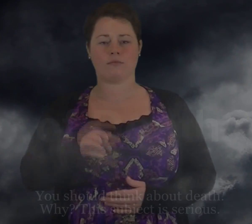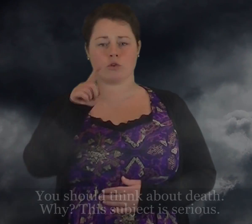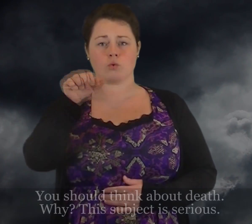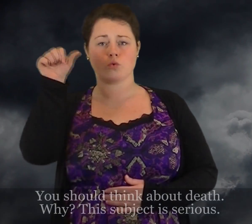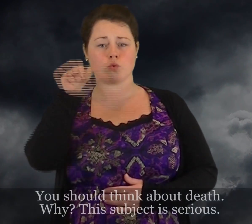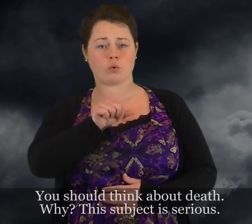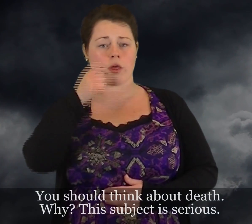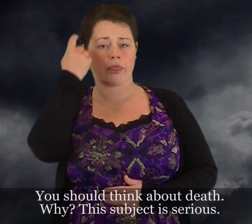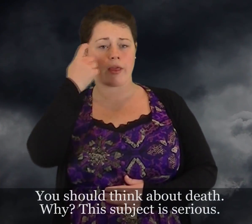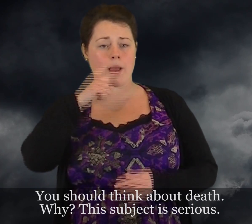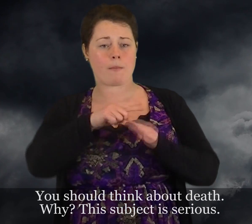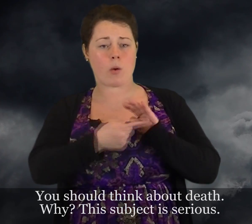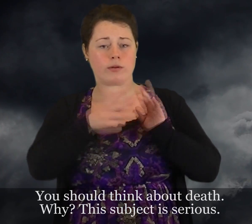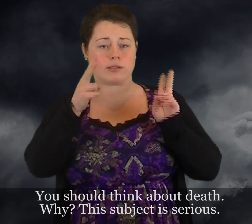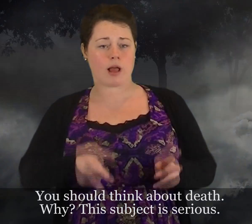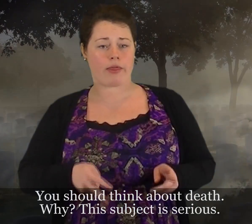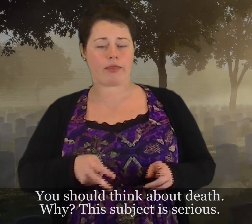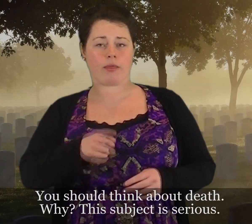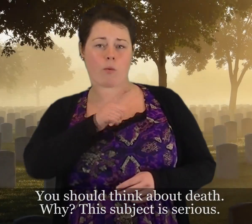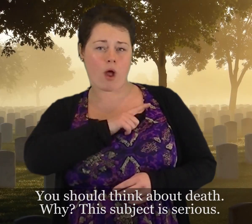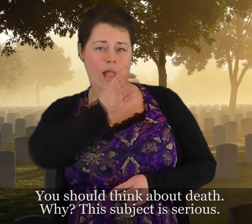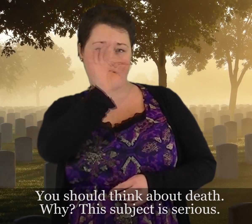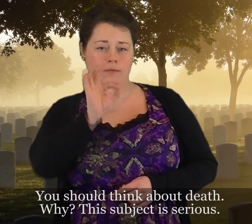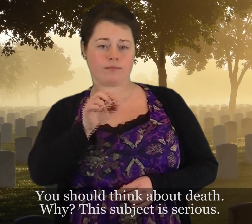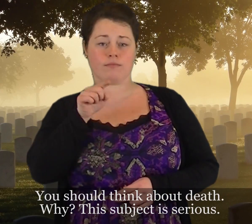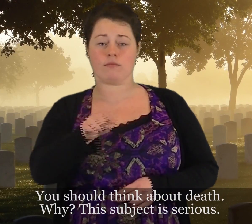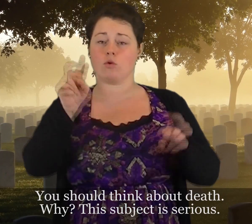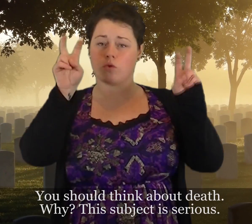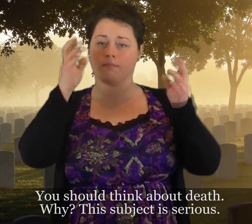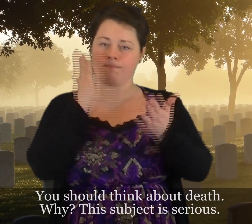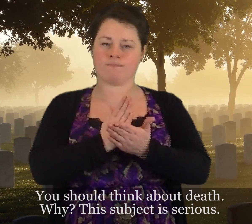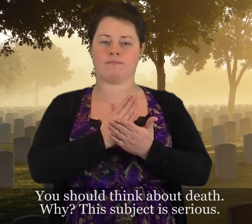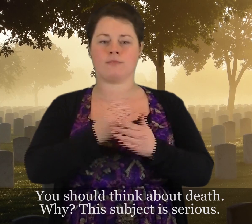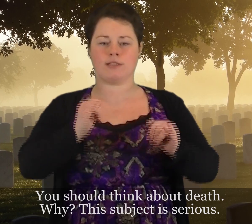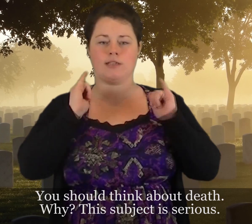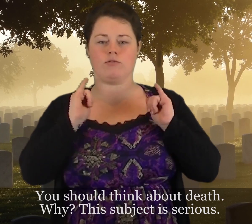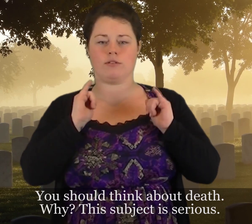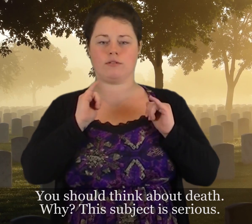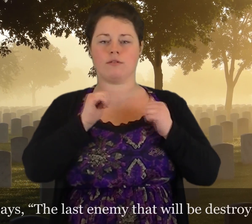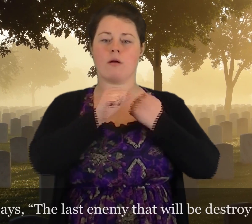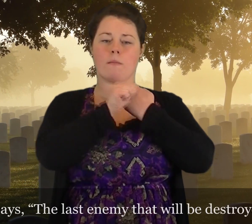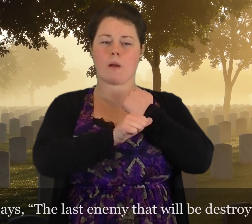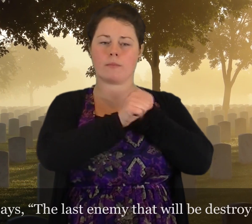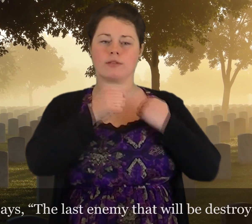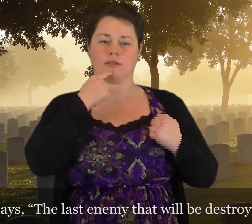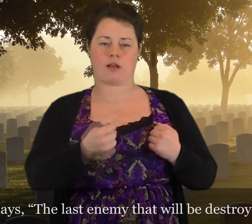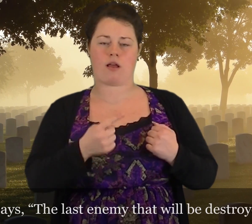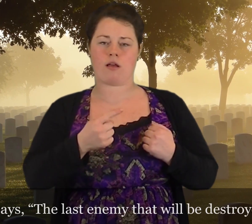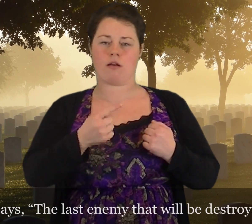be thinking about the mystery of death. And yes, it is a solemn subject. The last